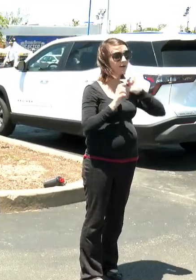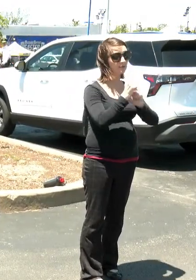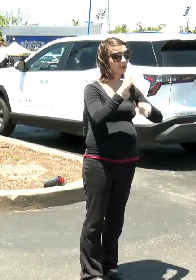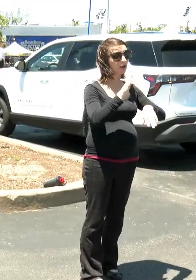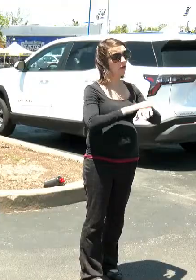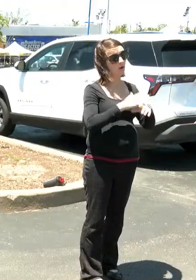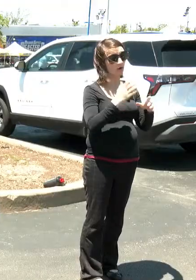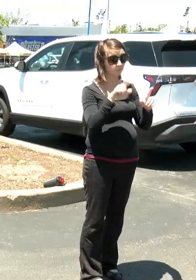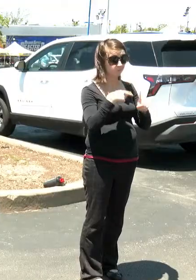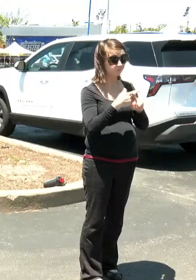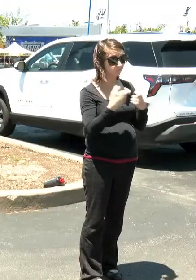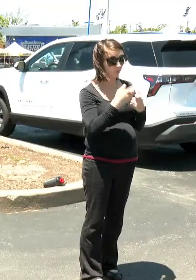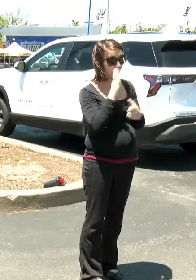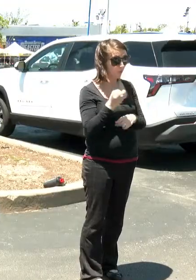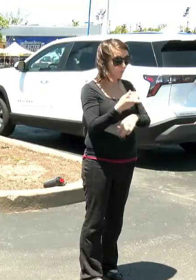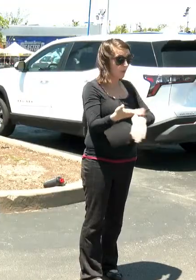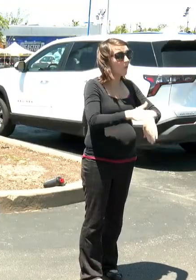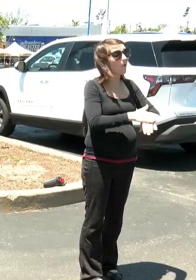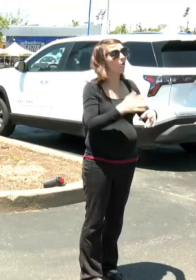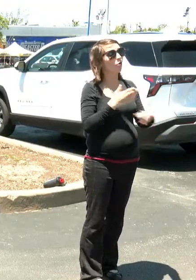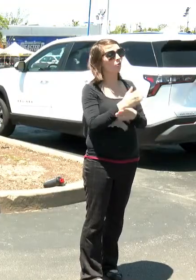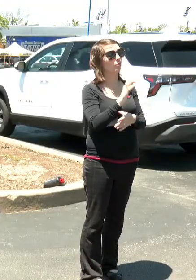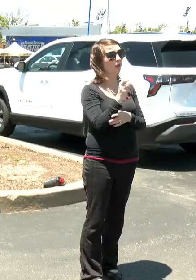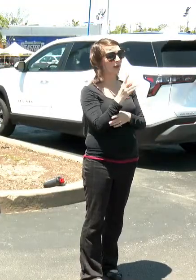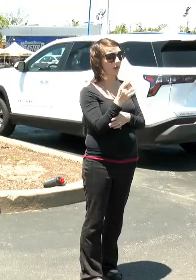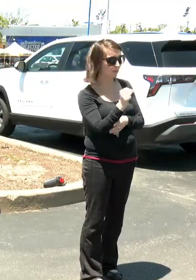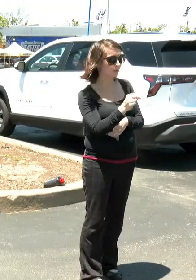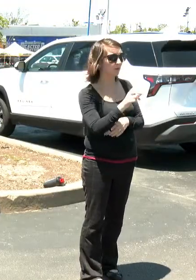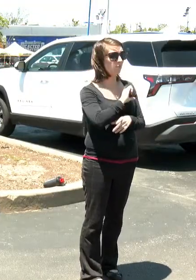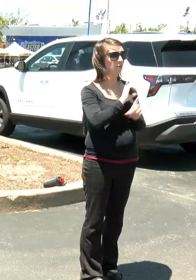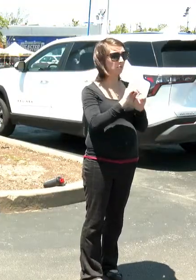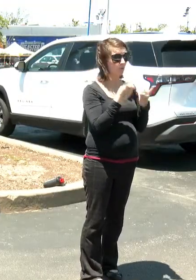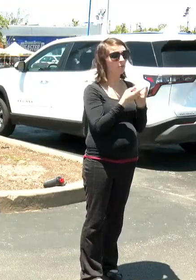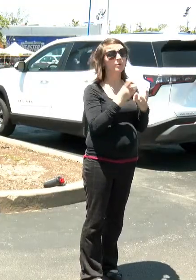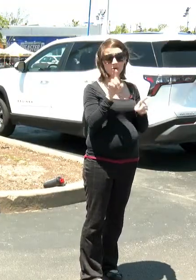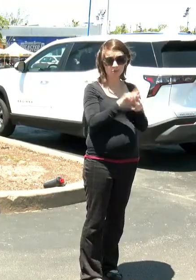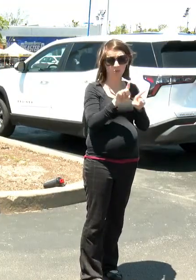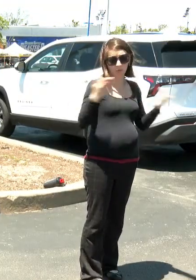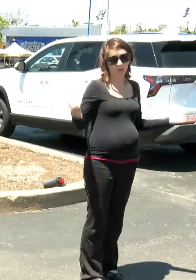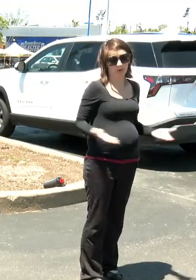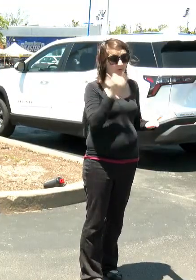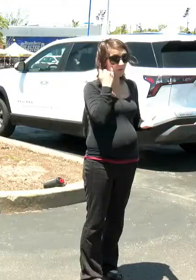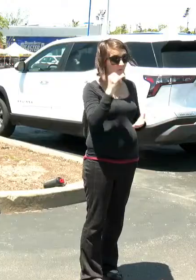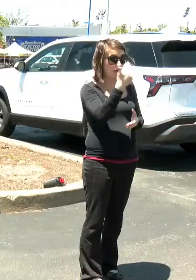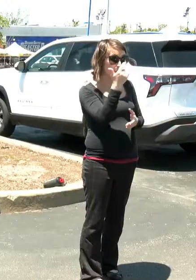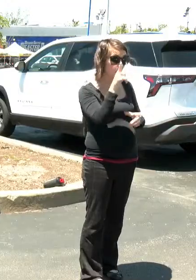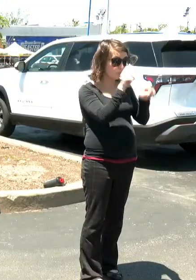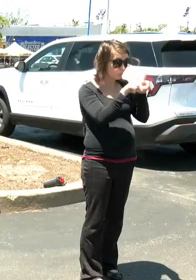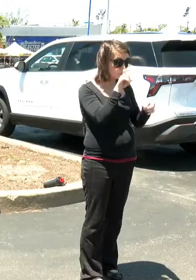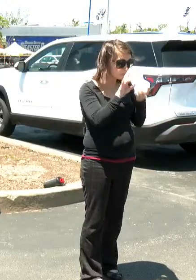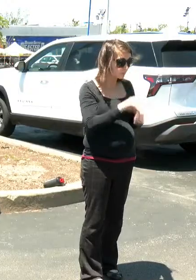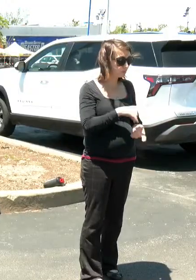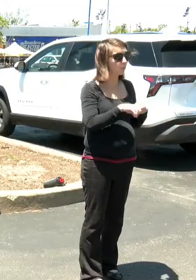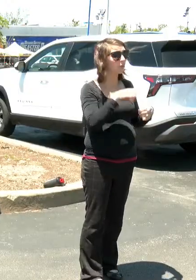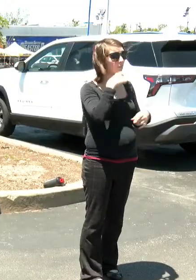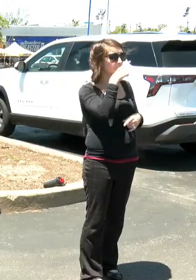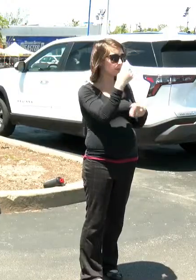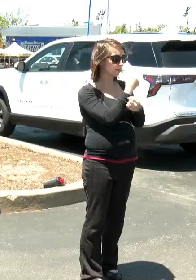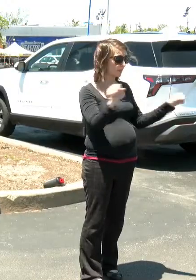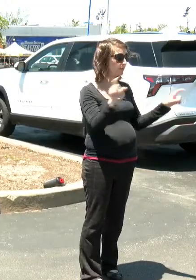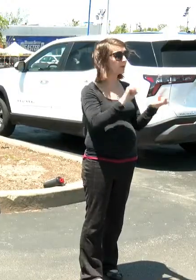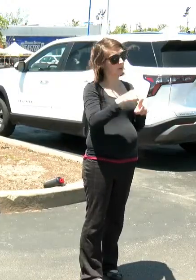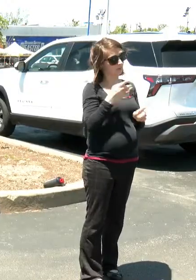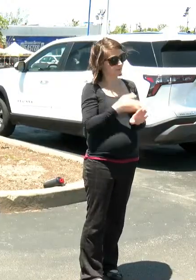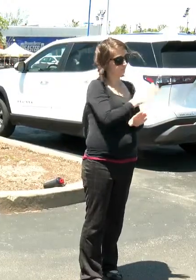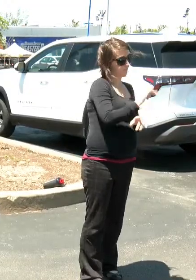Ameren. Fire Chief Dennis Jankerson, Police Chief Robert Tracy are also here in case there's questions that come up related to public safety. But in the meantime, we